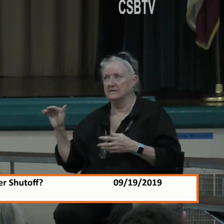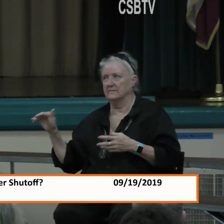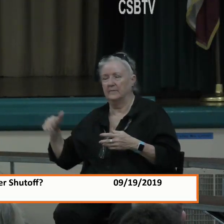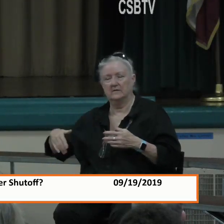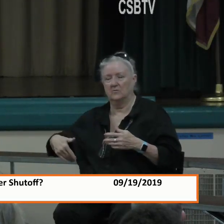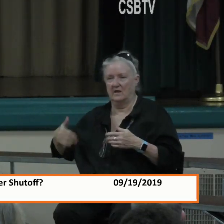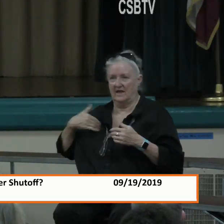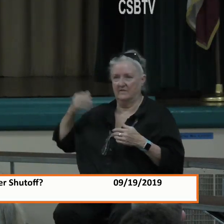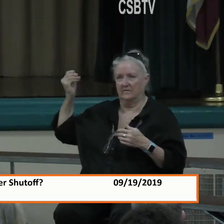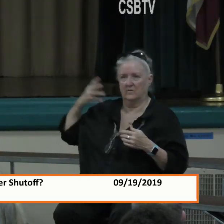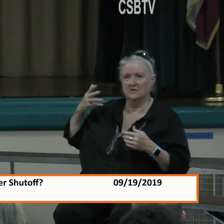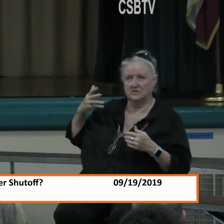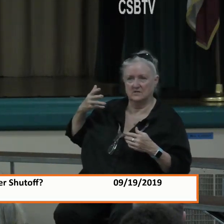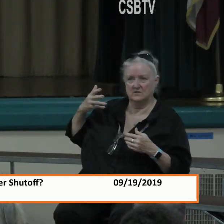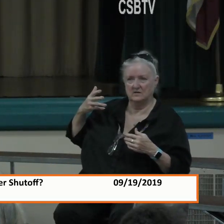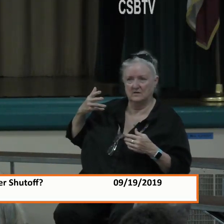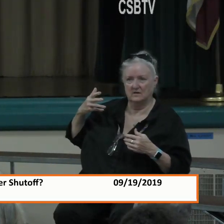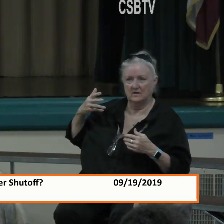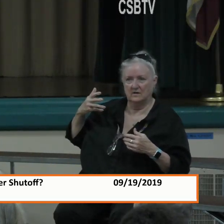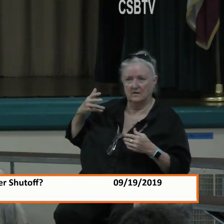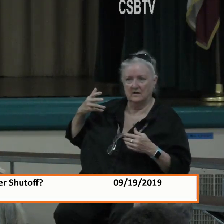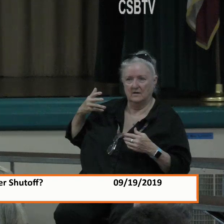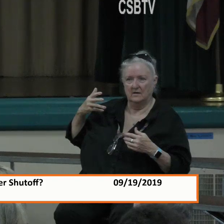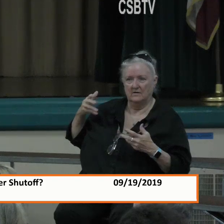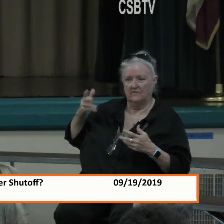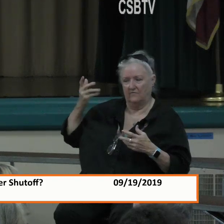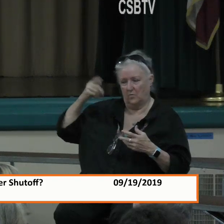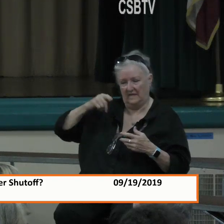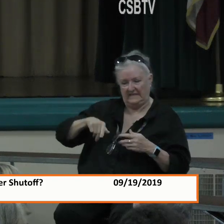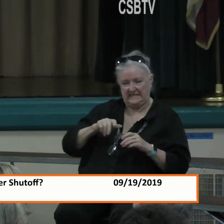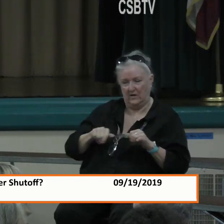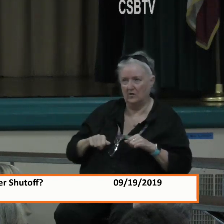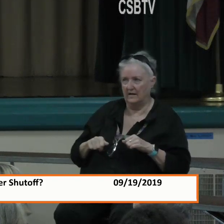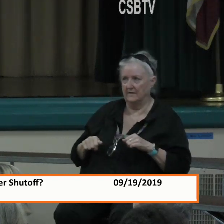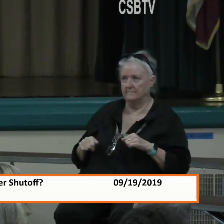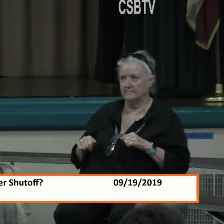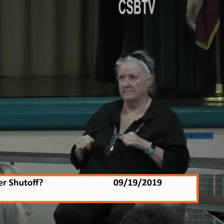don't have that exact answer for this area.